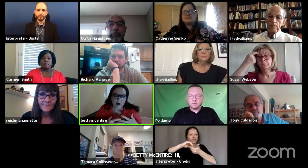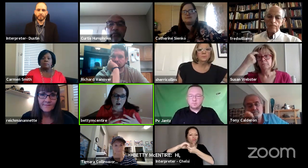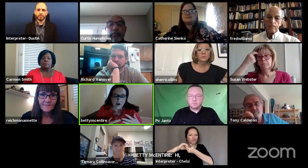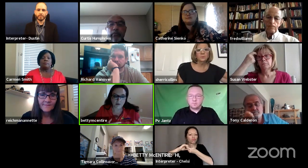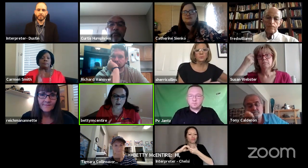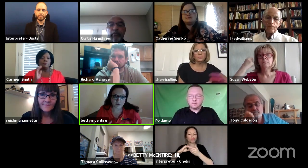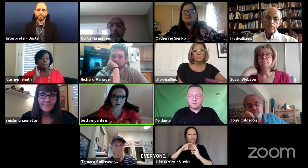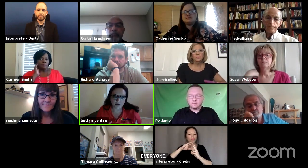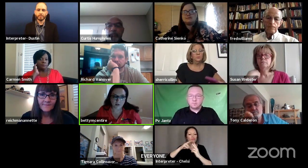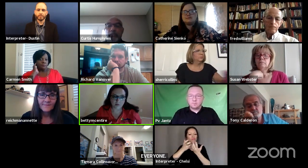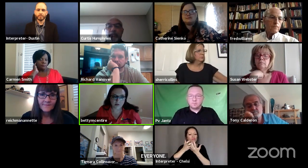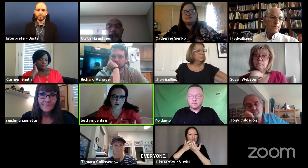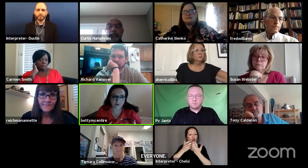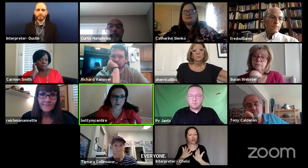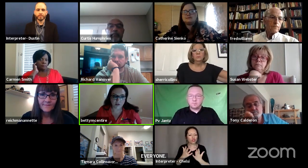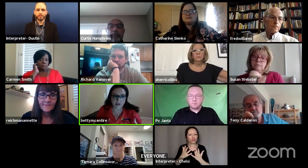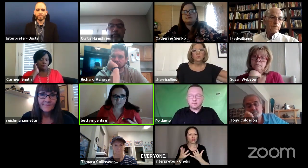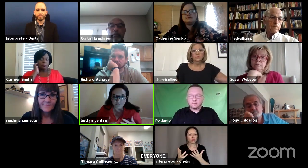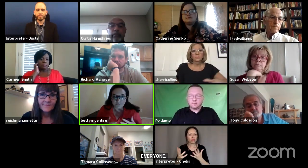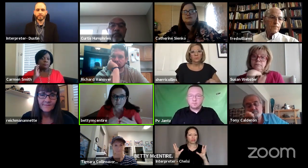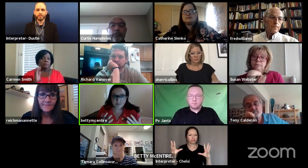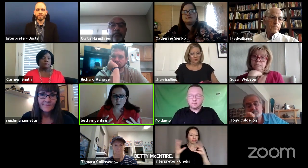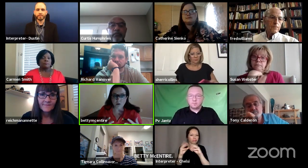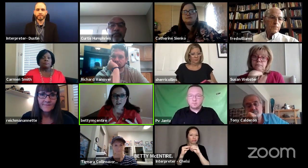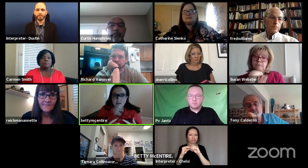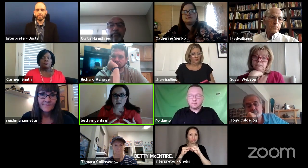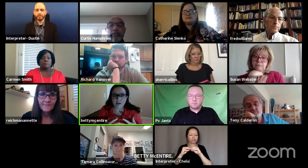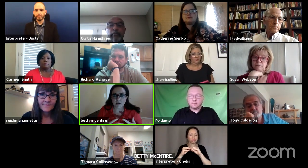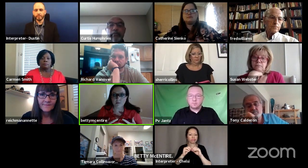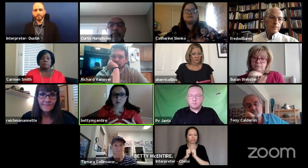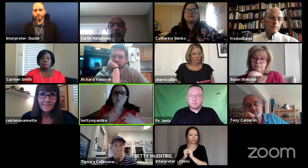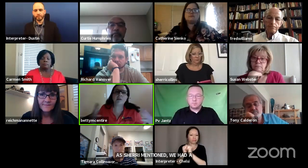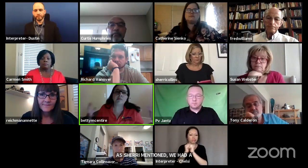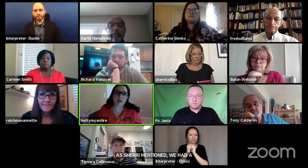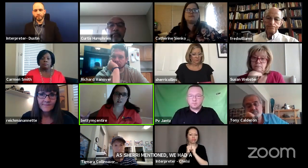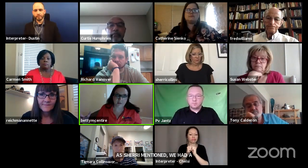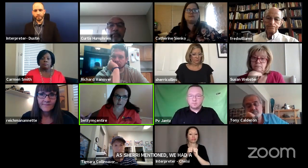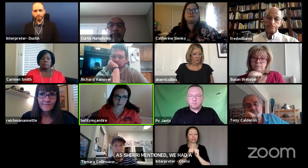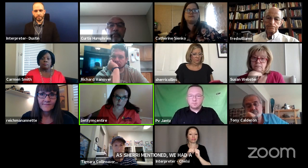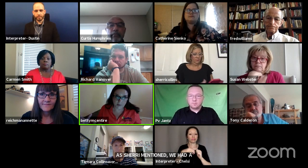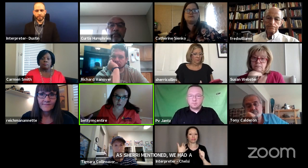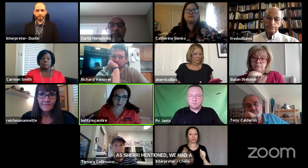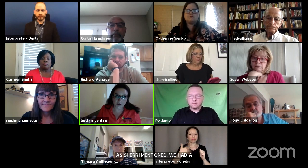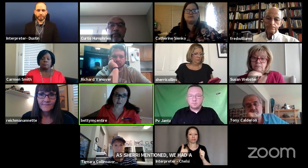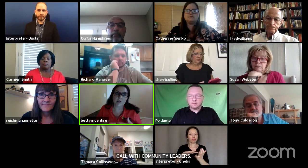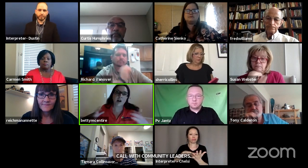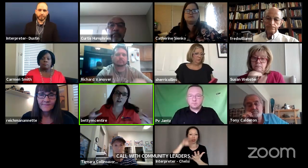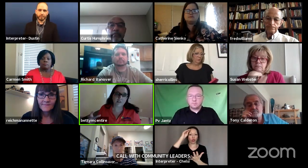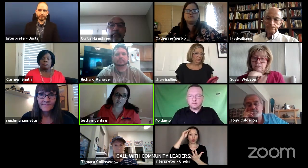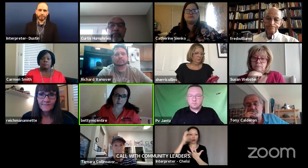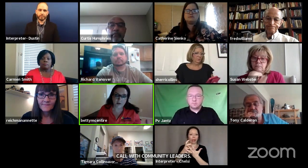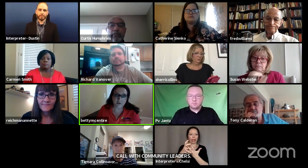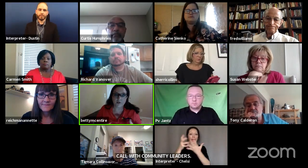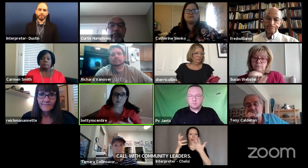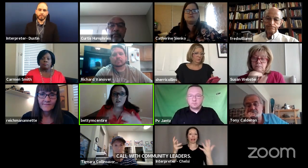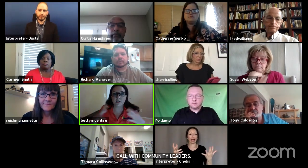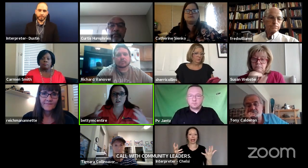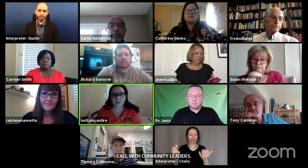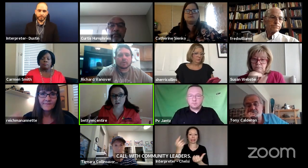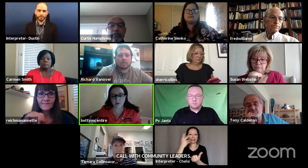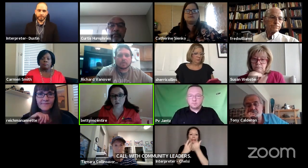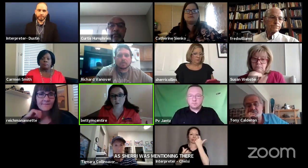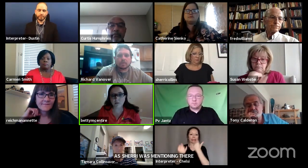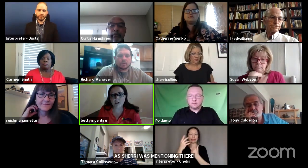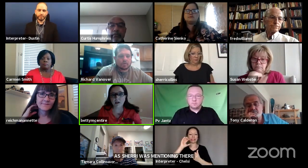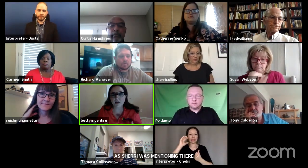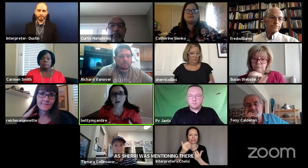conversation, as Sherry was mentioning, was the absorbent amount of information. There was a lot of information. It was getting